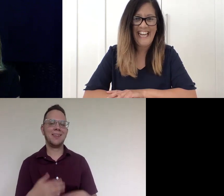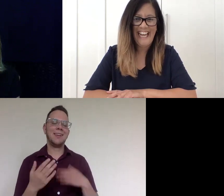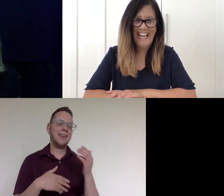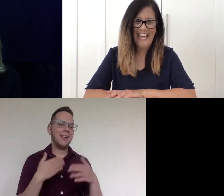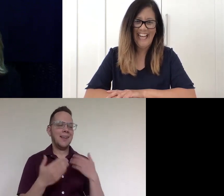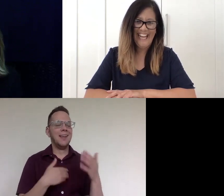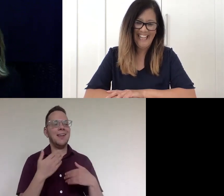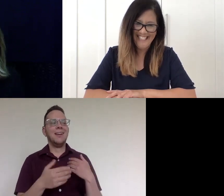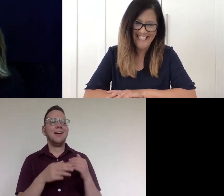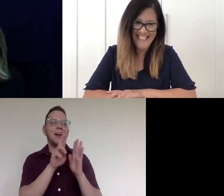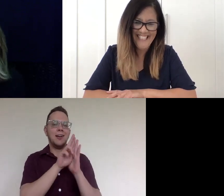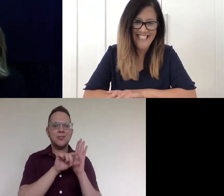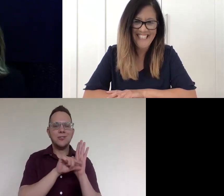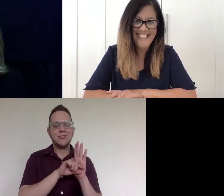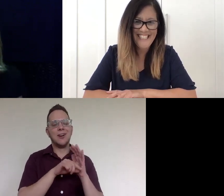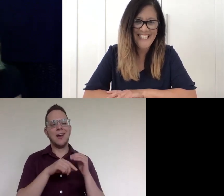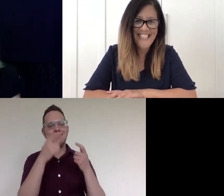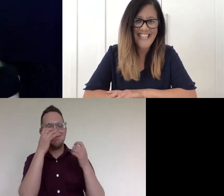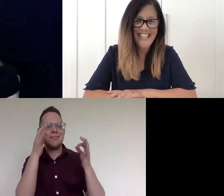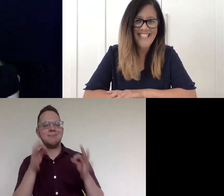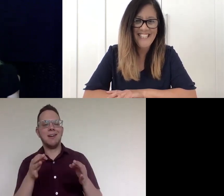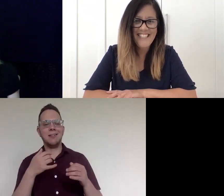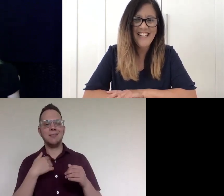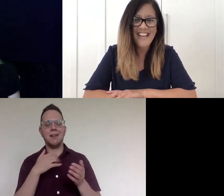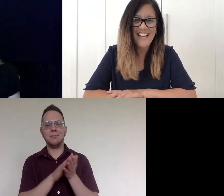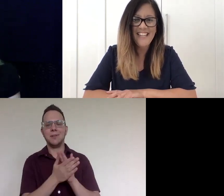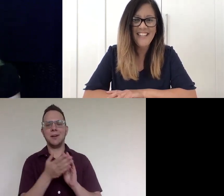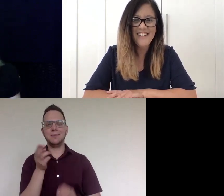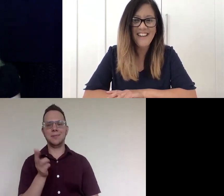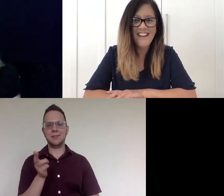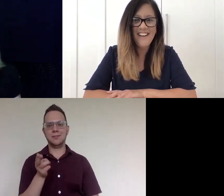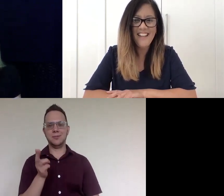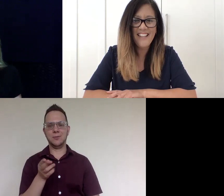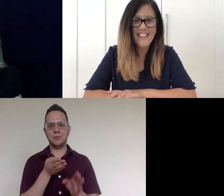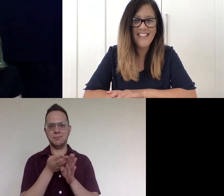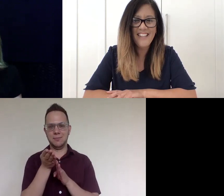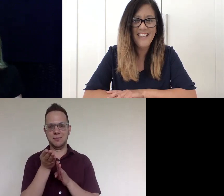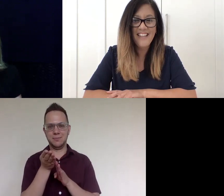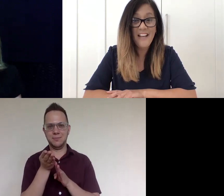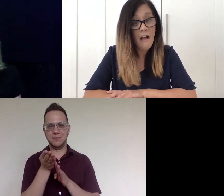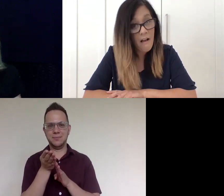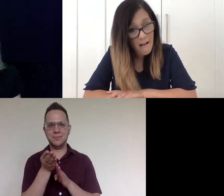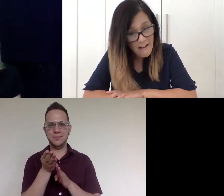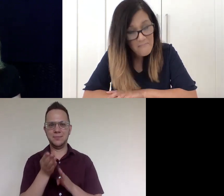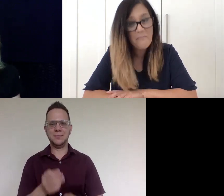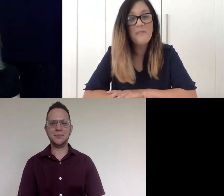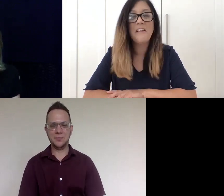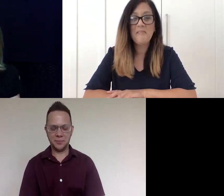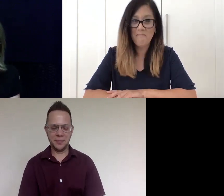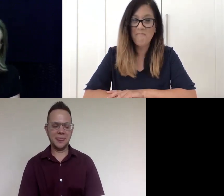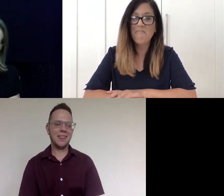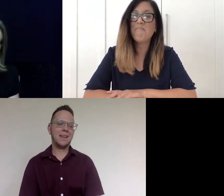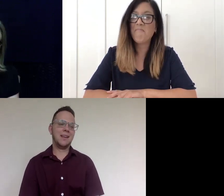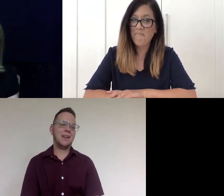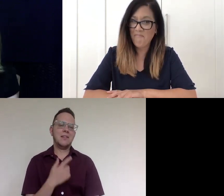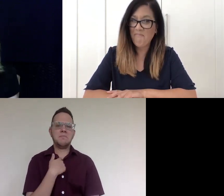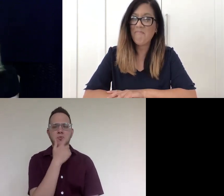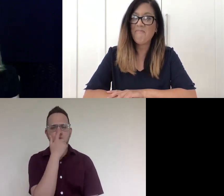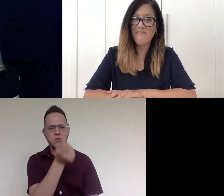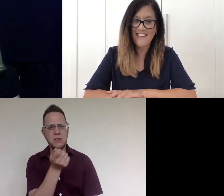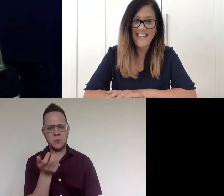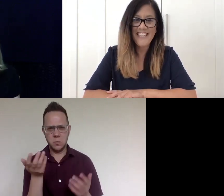thought, no, this isn't for me. So as an undergrad, I decided to major in